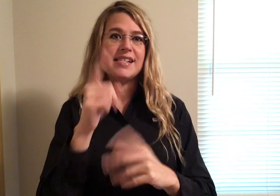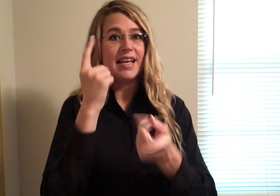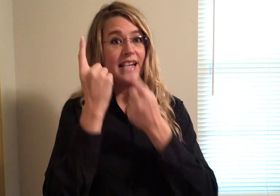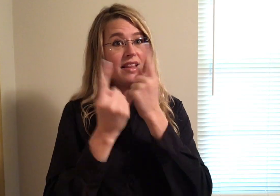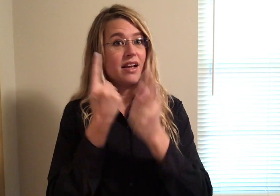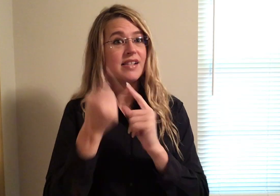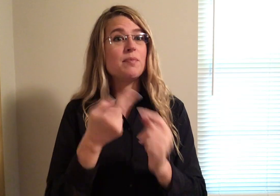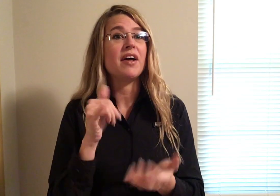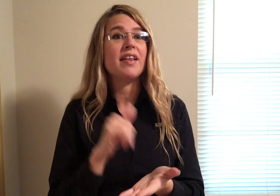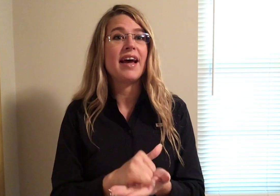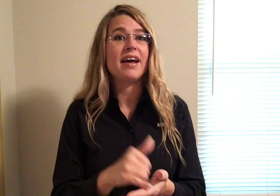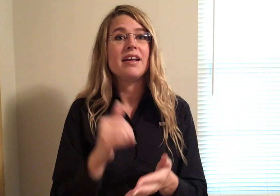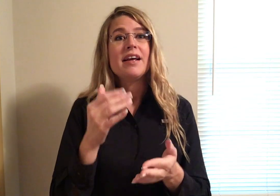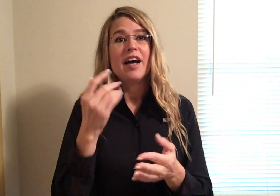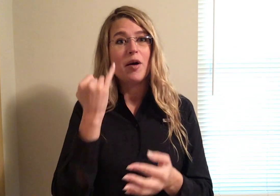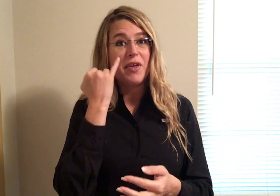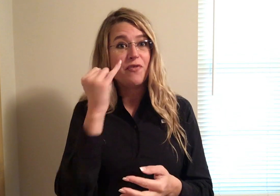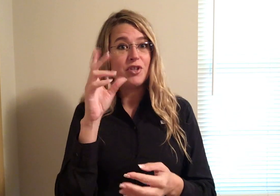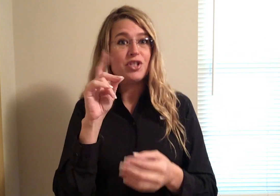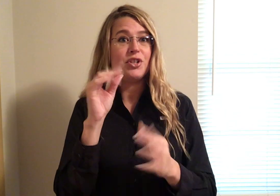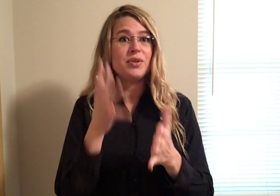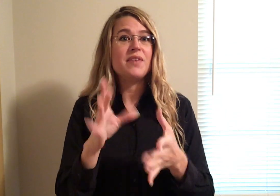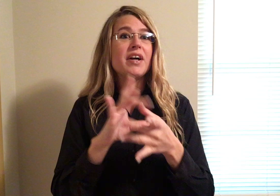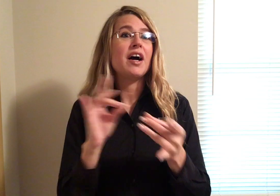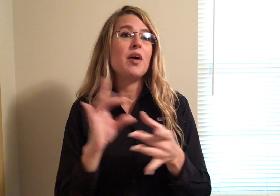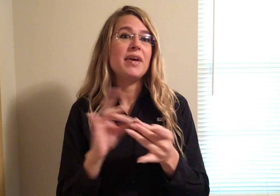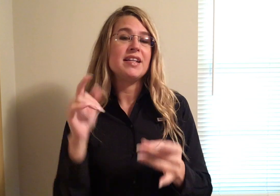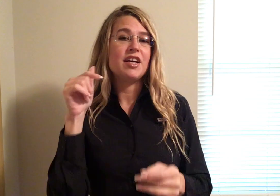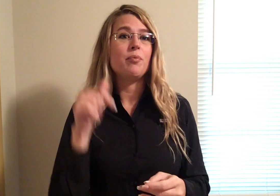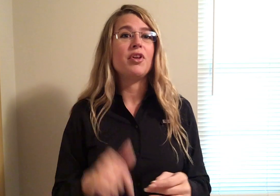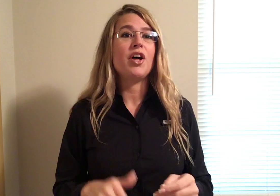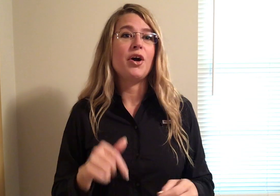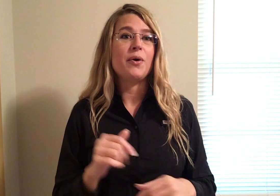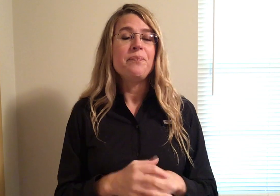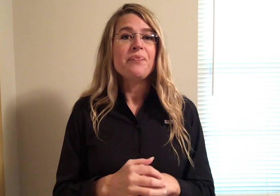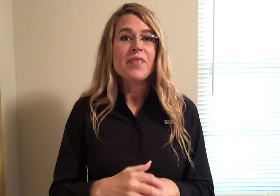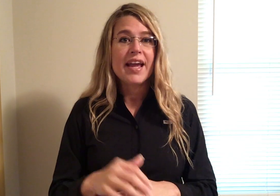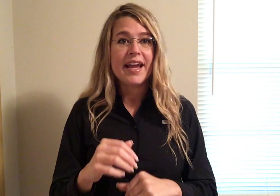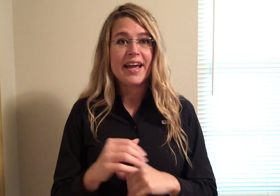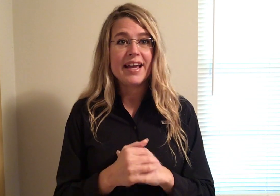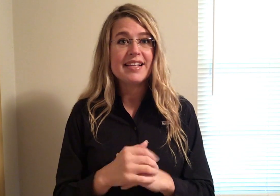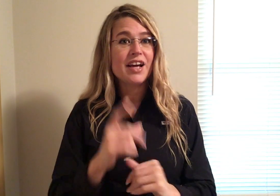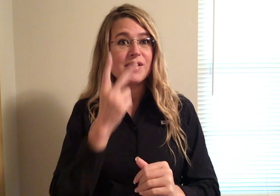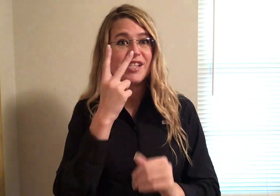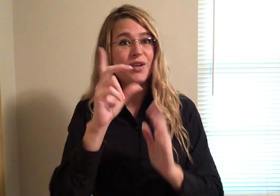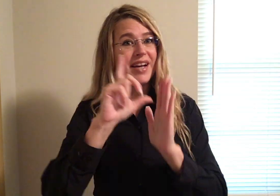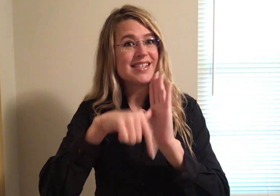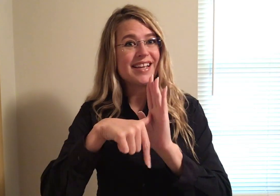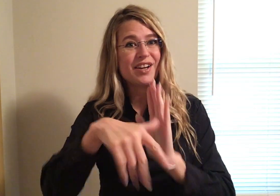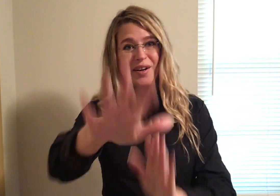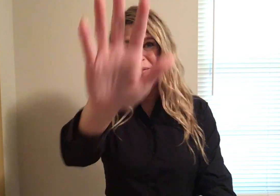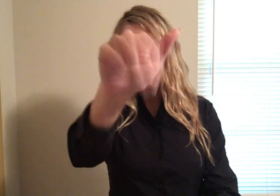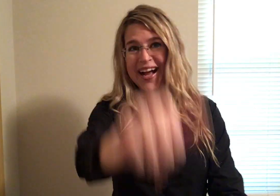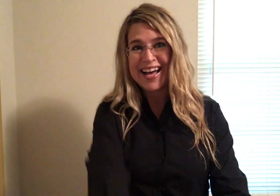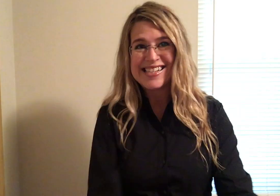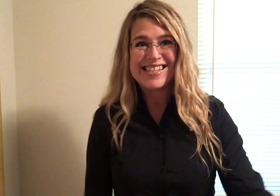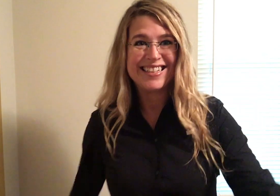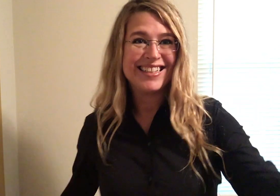had any thoughts about that. If you do, leave a comment down below, and I'll see you guys later. Bye guys.